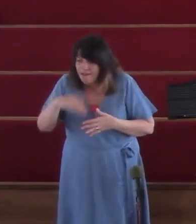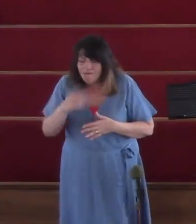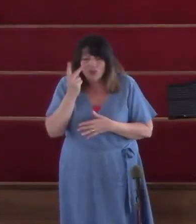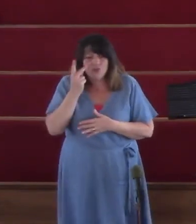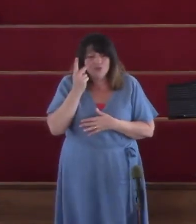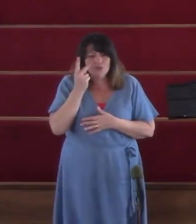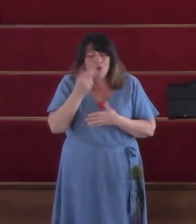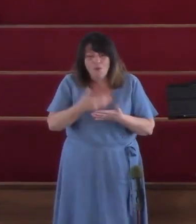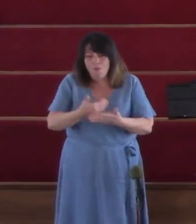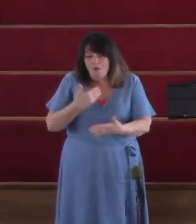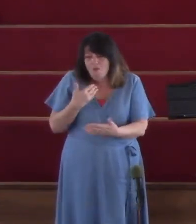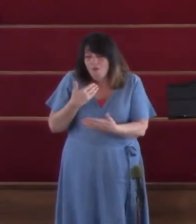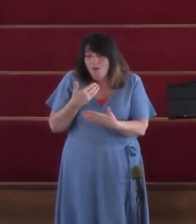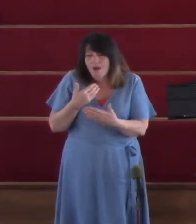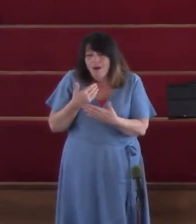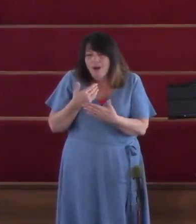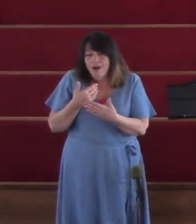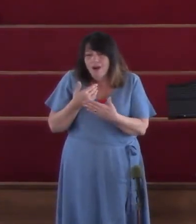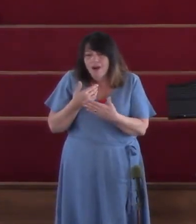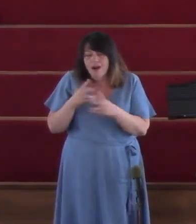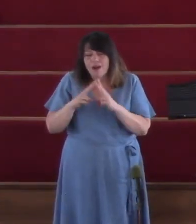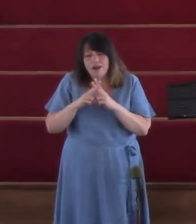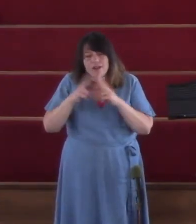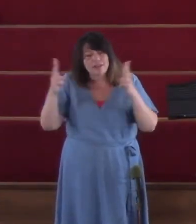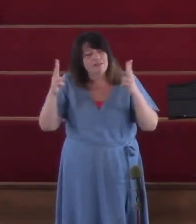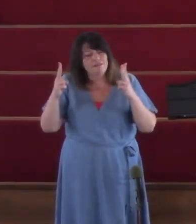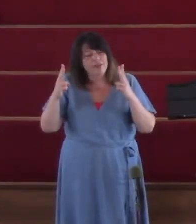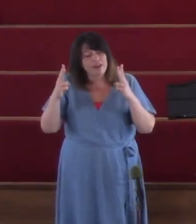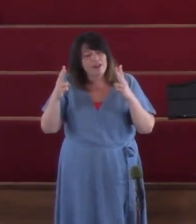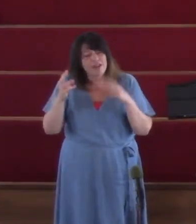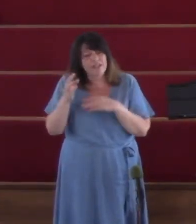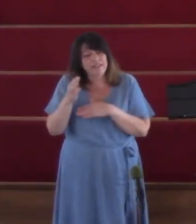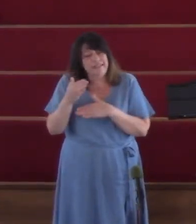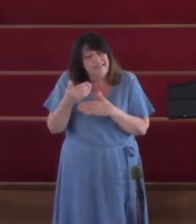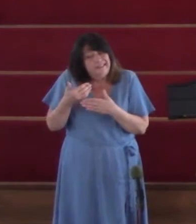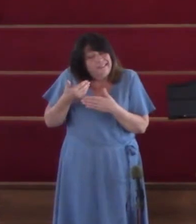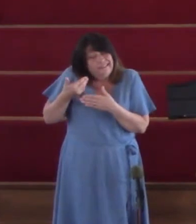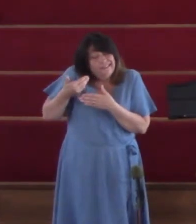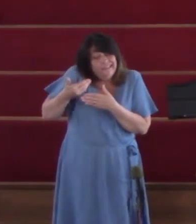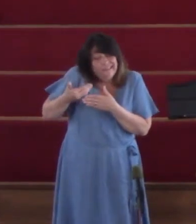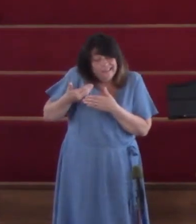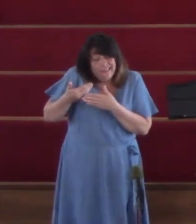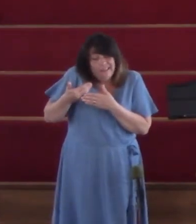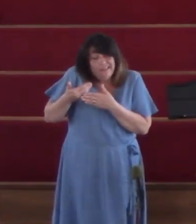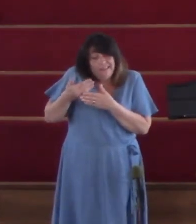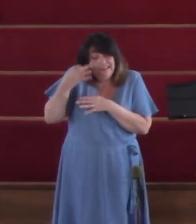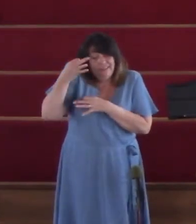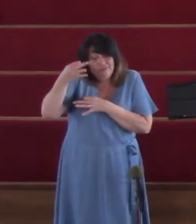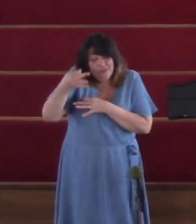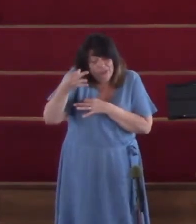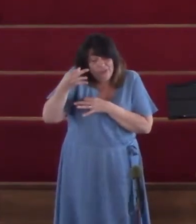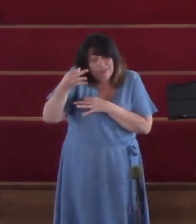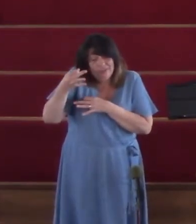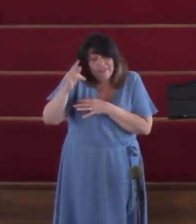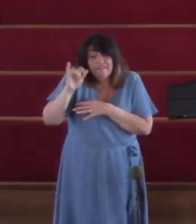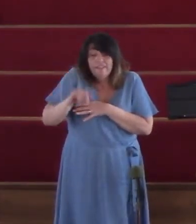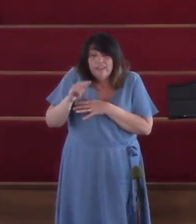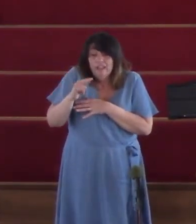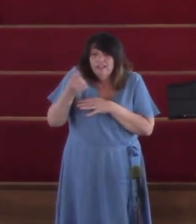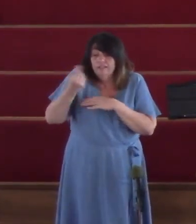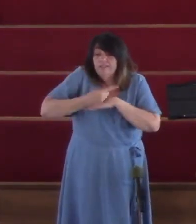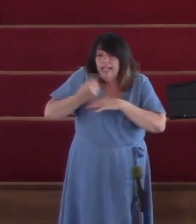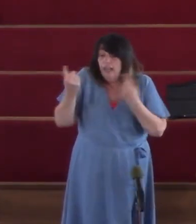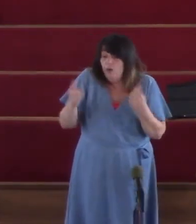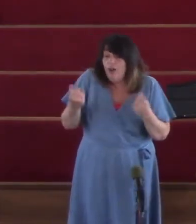In the my friend, in the very near future, there's coming a day. Thank God, the writer said, in